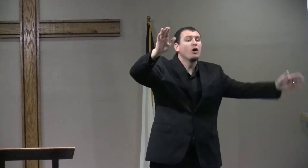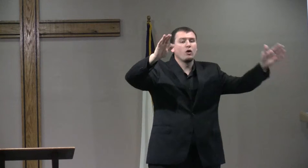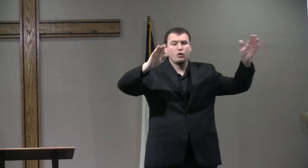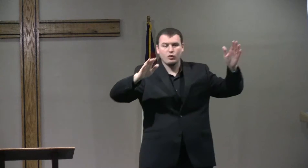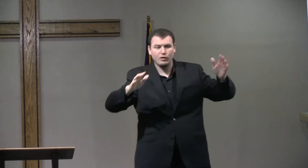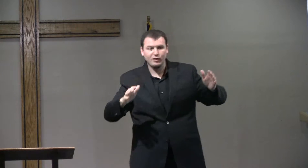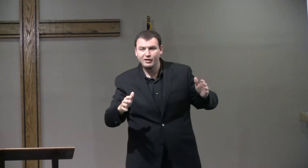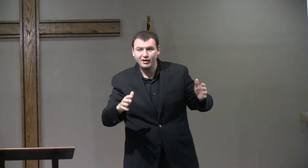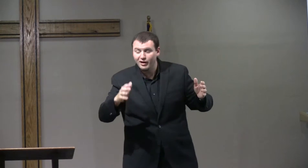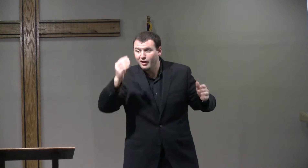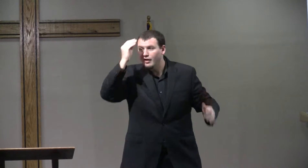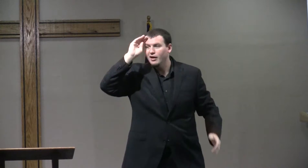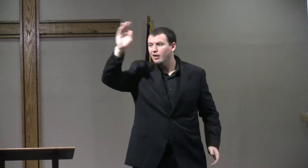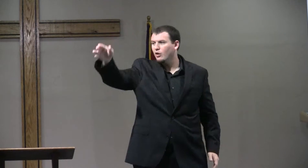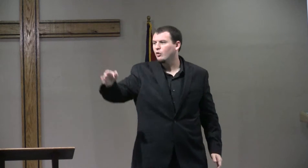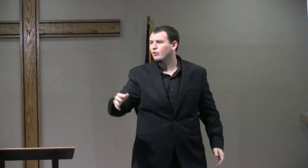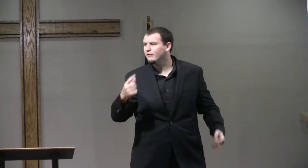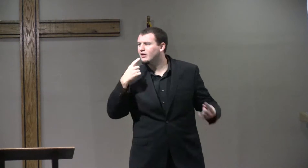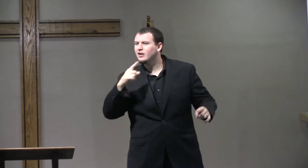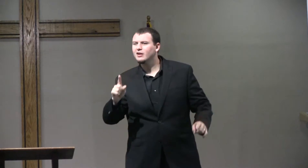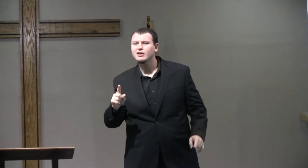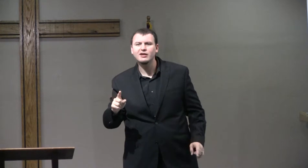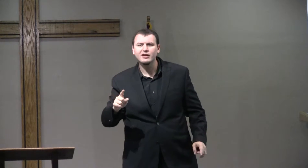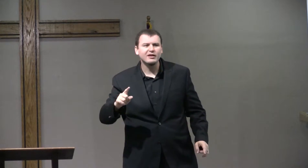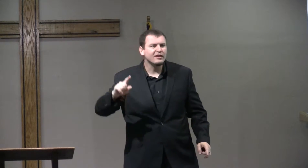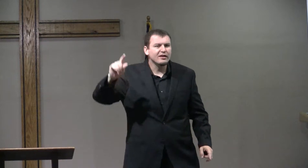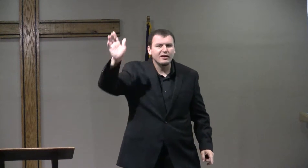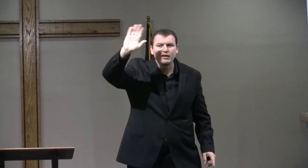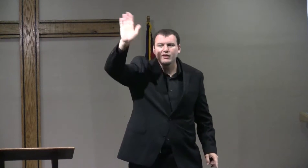Anyone there? Oh, okay. All right.